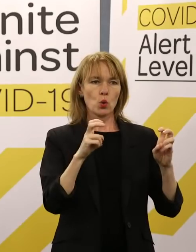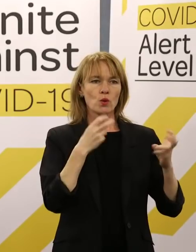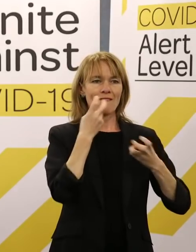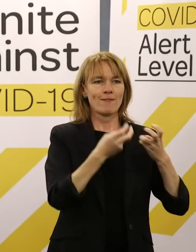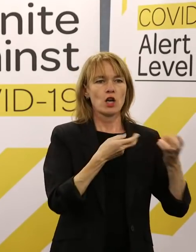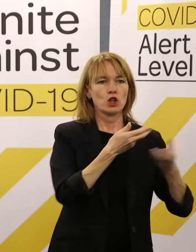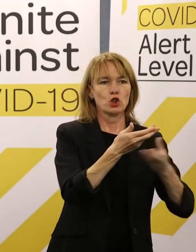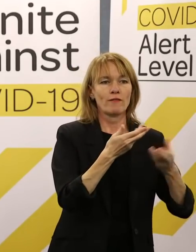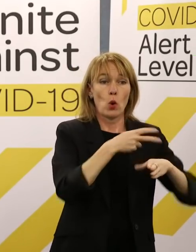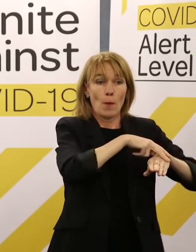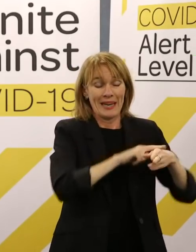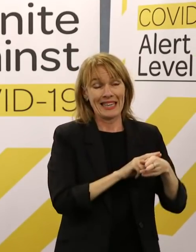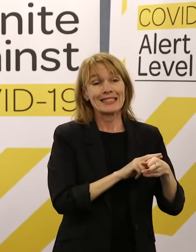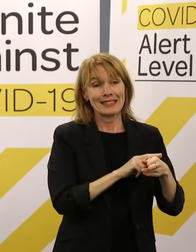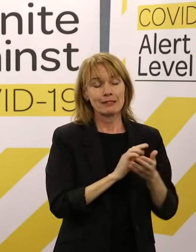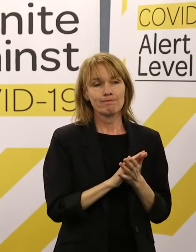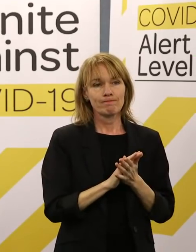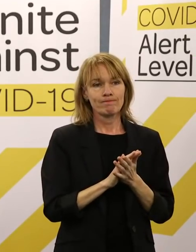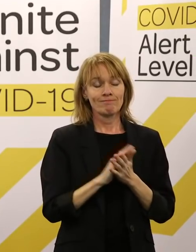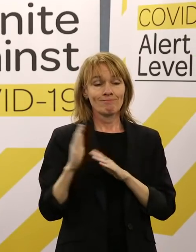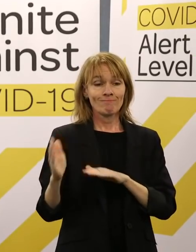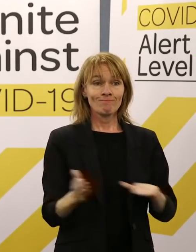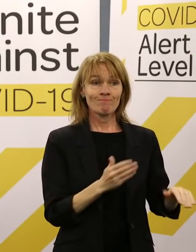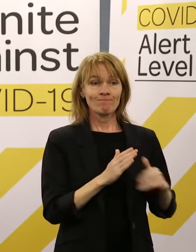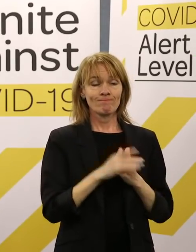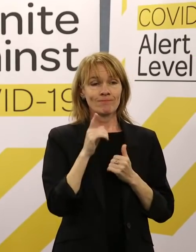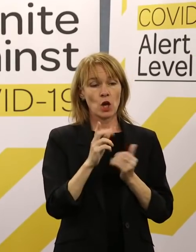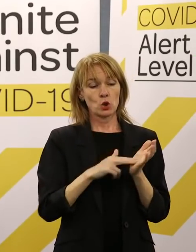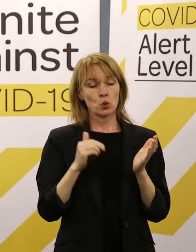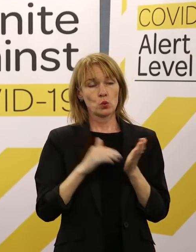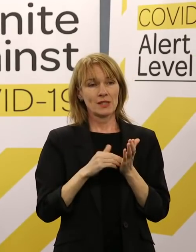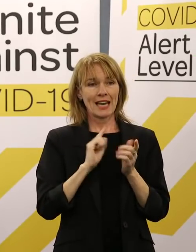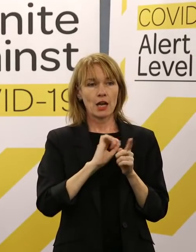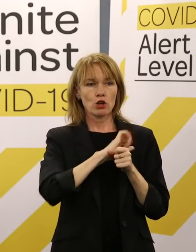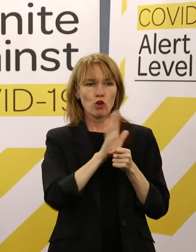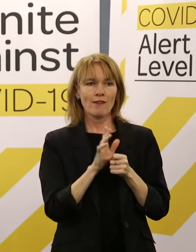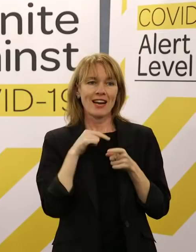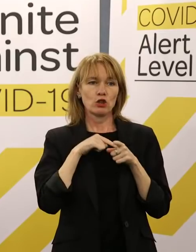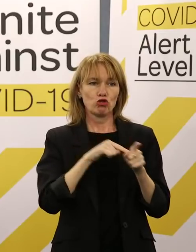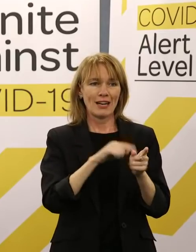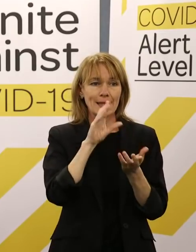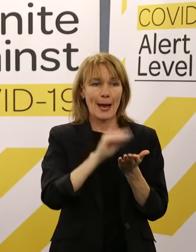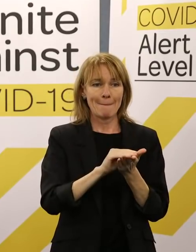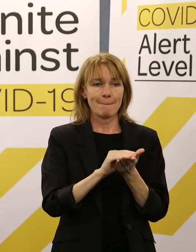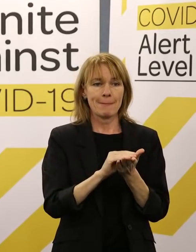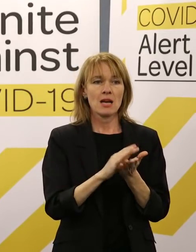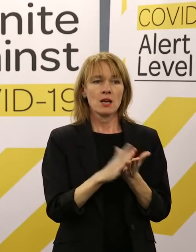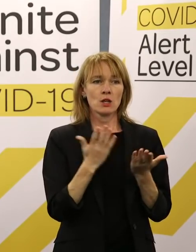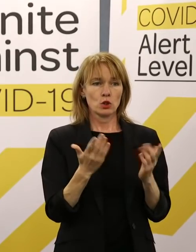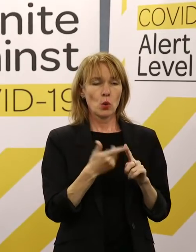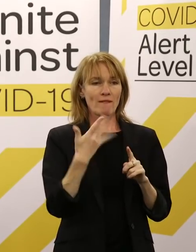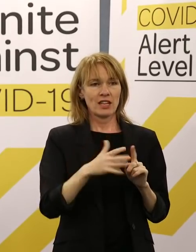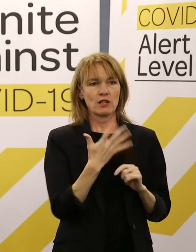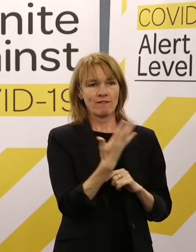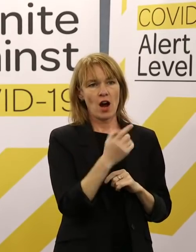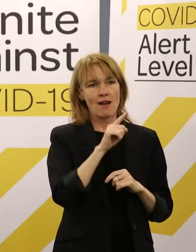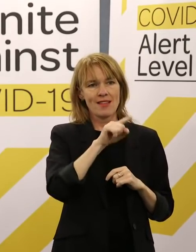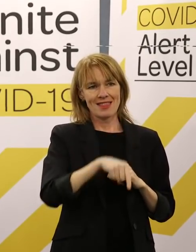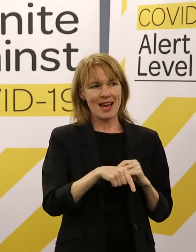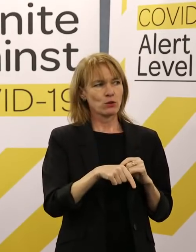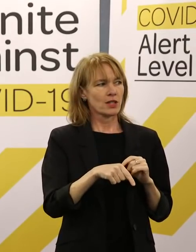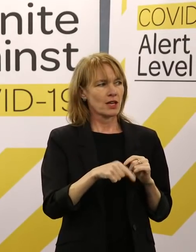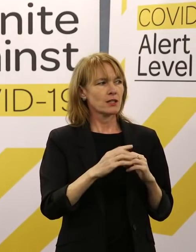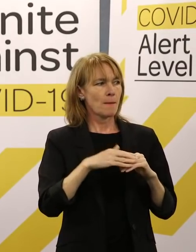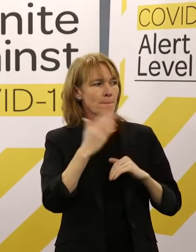And finally, the New Zealand COVID Tracer app has now recorded 584,000 registrations. I do want